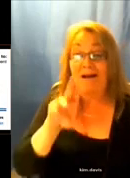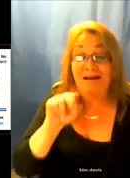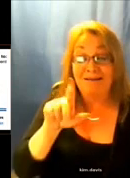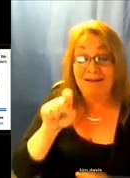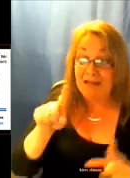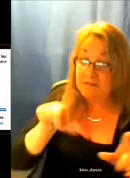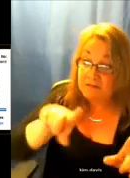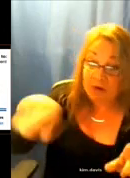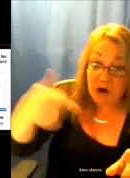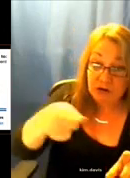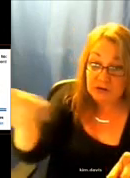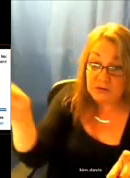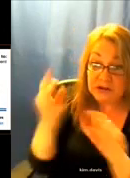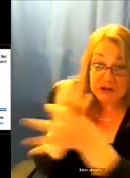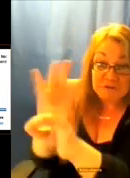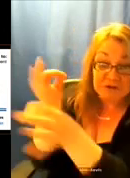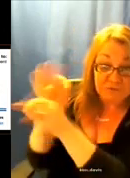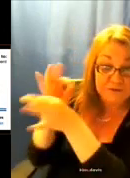there.